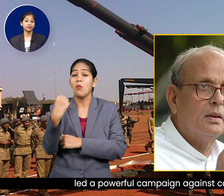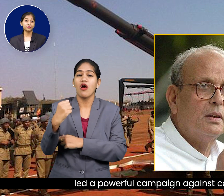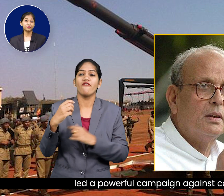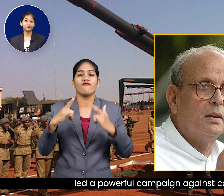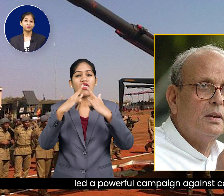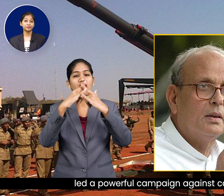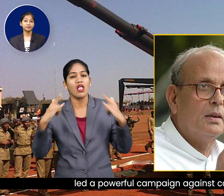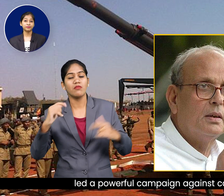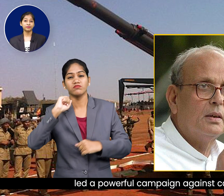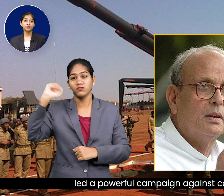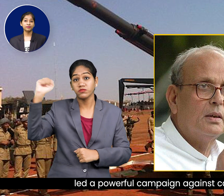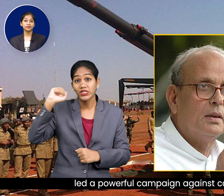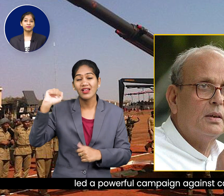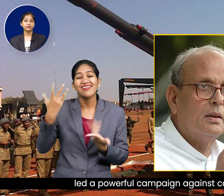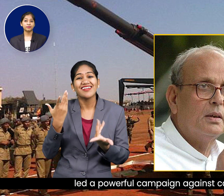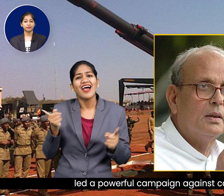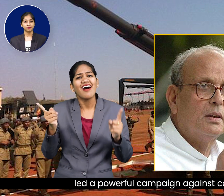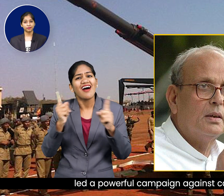corruption.